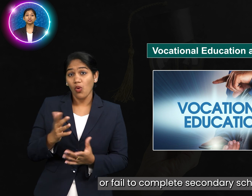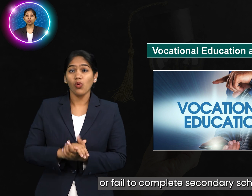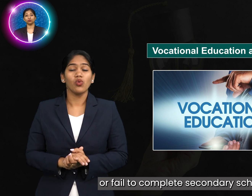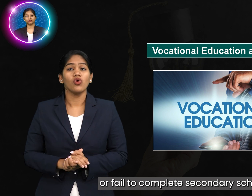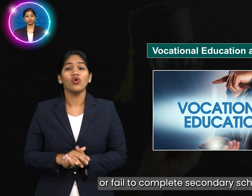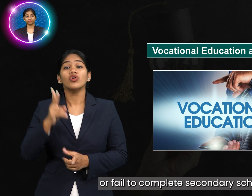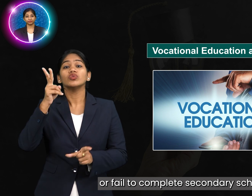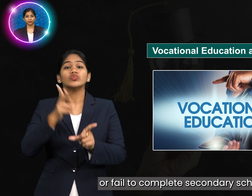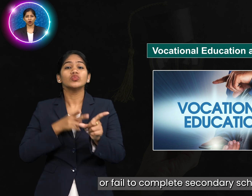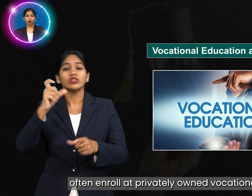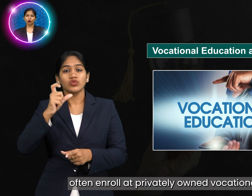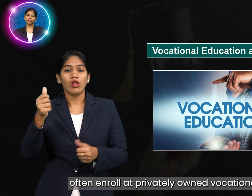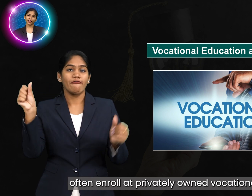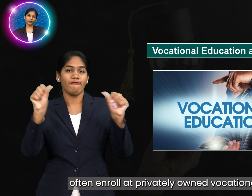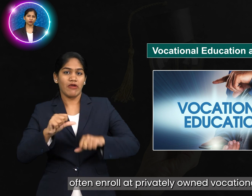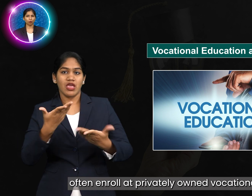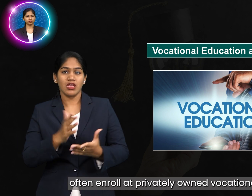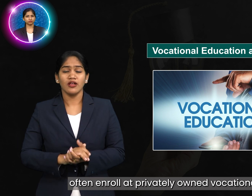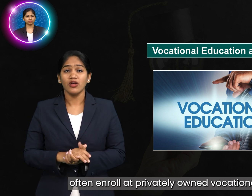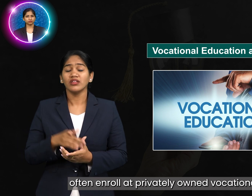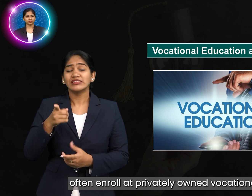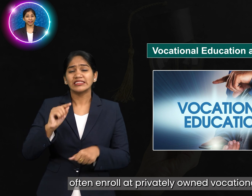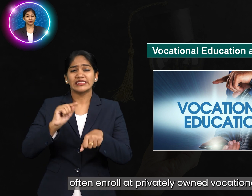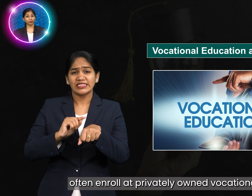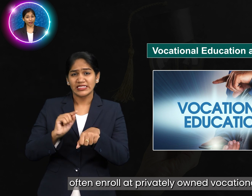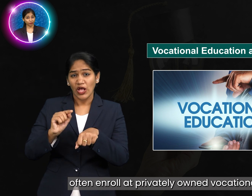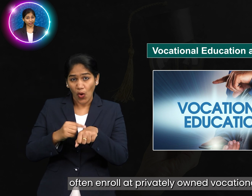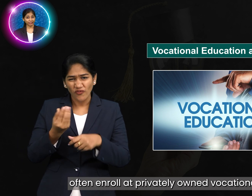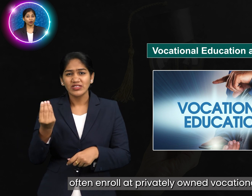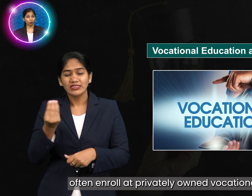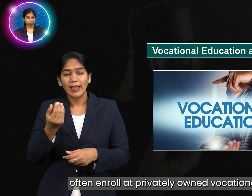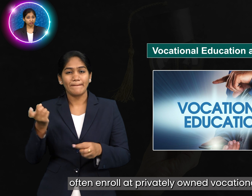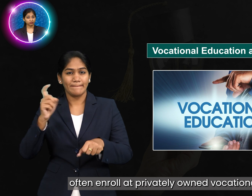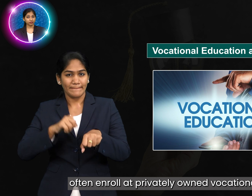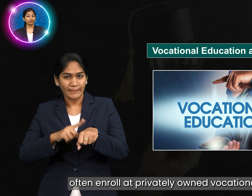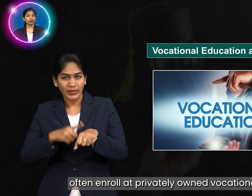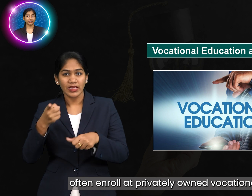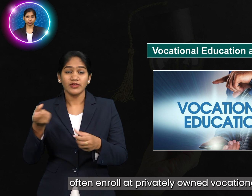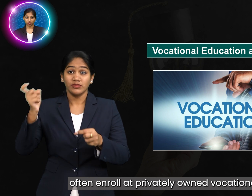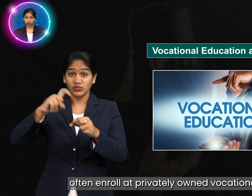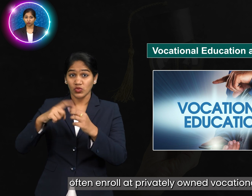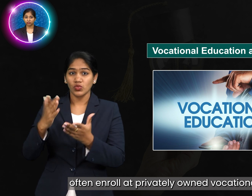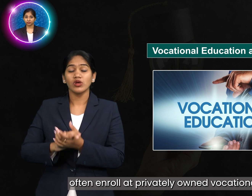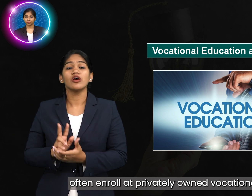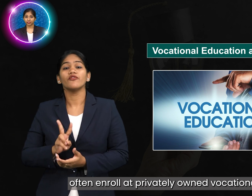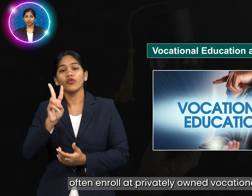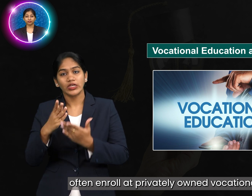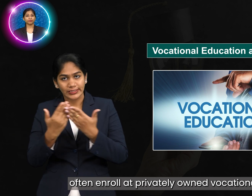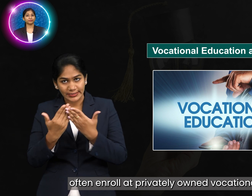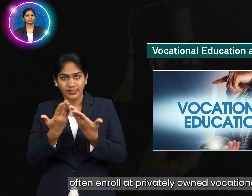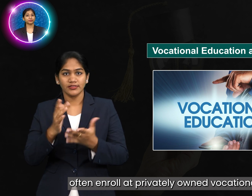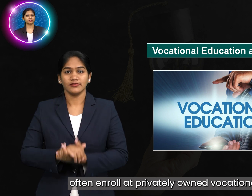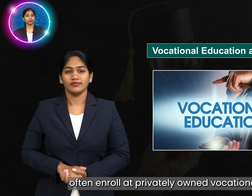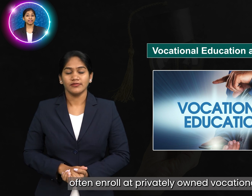secondary school often enroll at privately owned vocational schools,